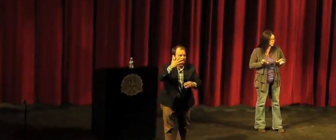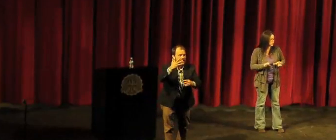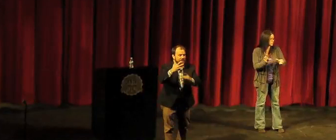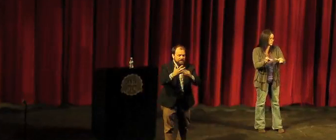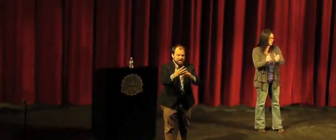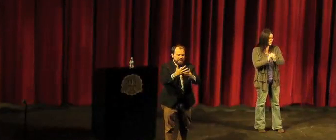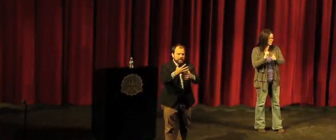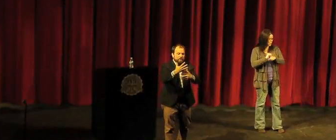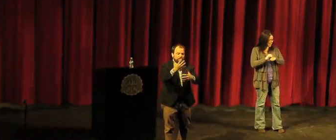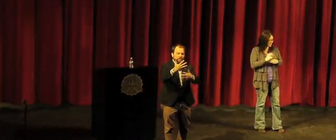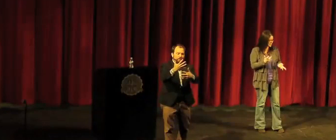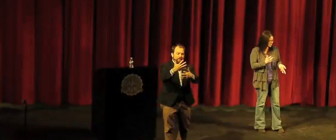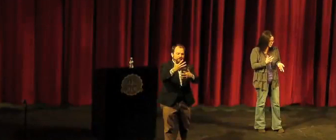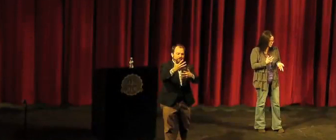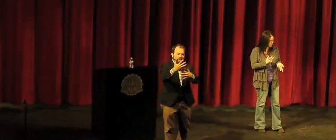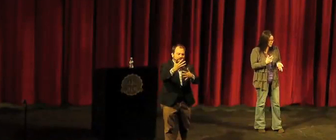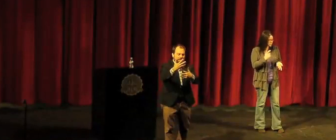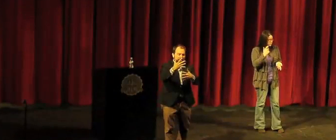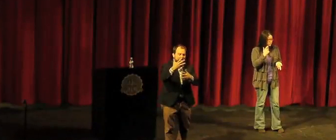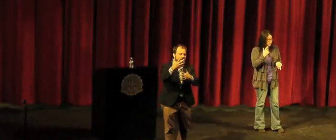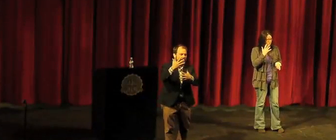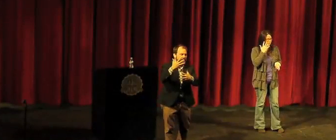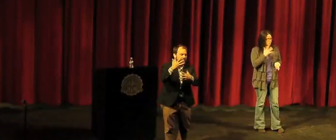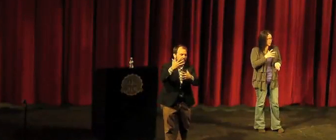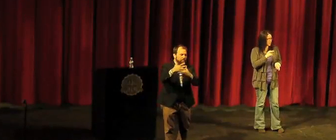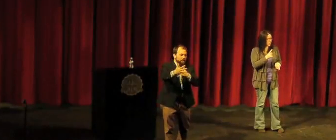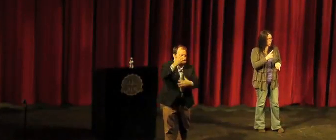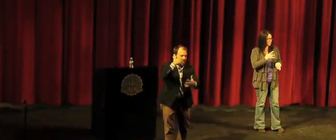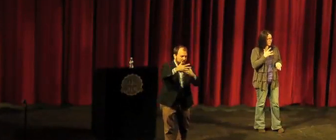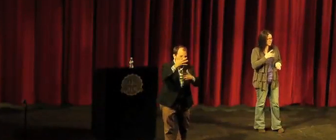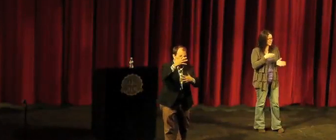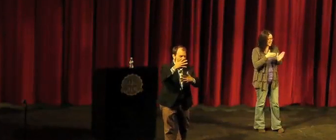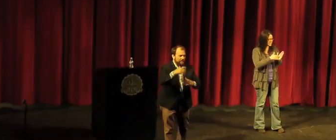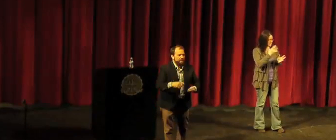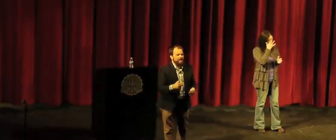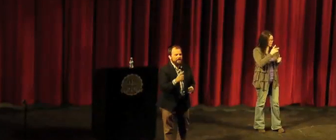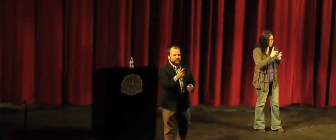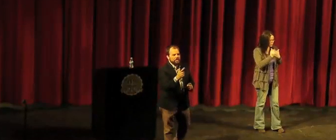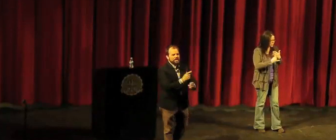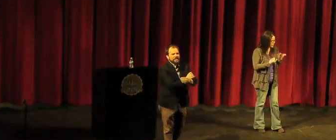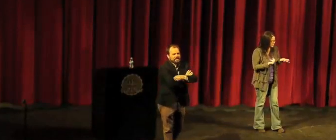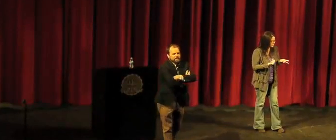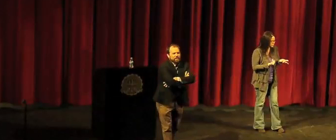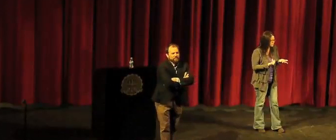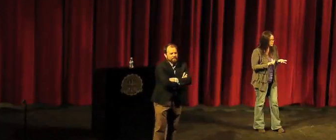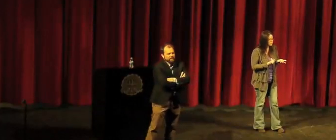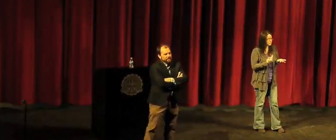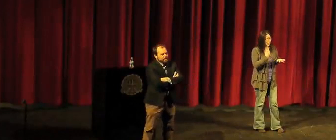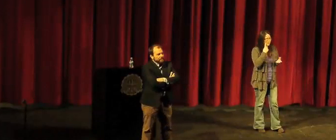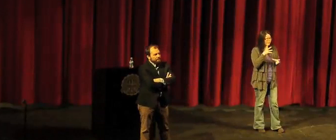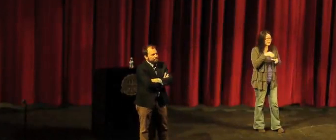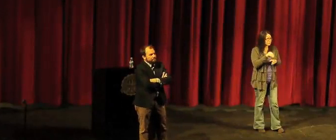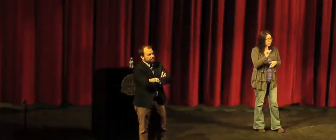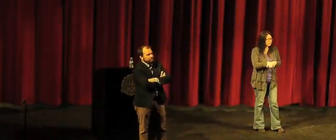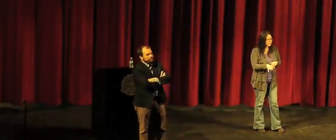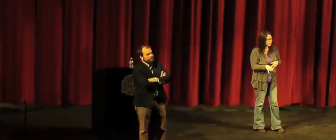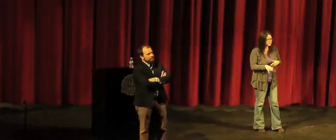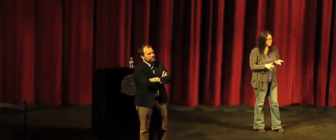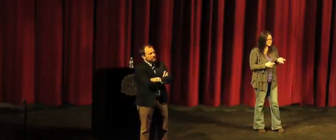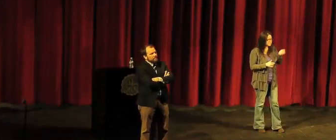being immersed in the practice. And that's why I hope nobody feels like this is an anti-intellectual project, because we get that. So I think that's part of it.